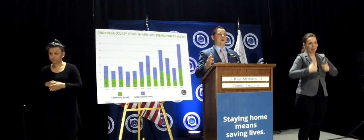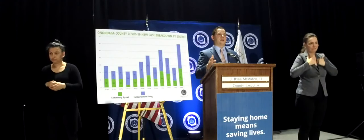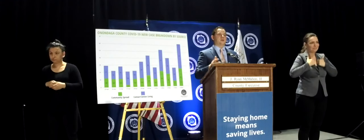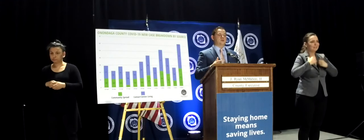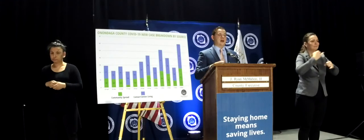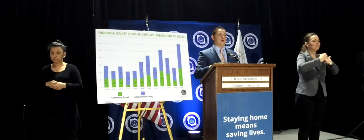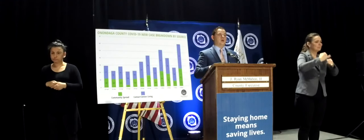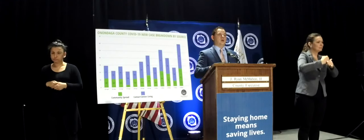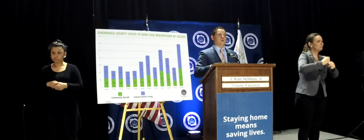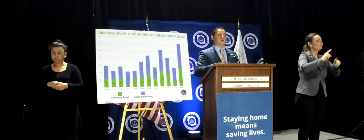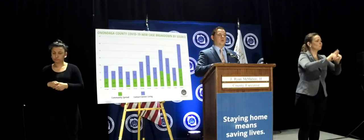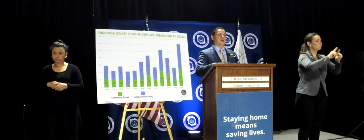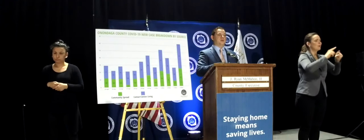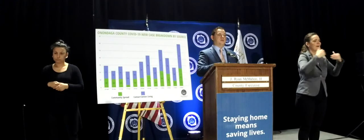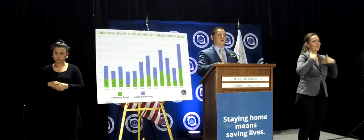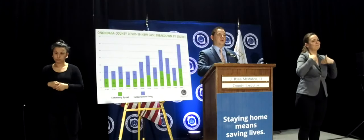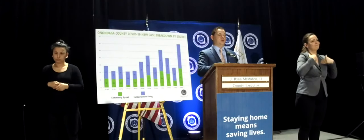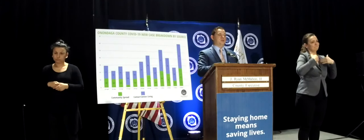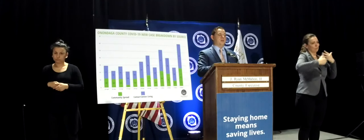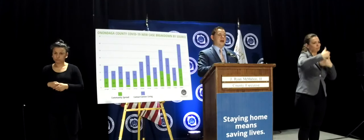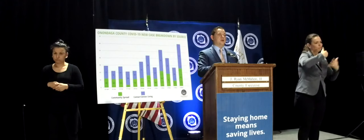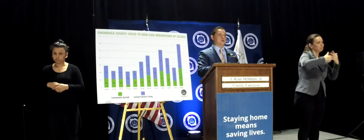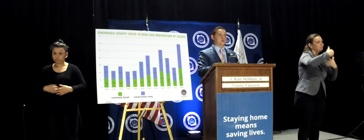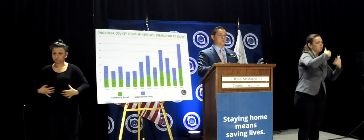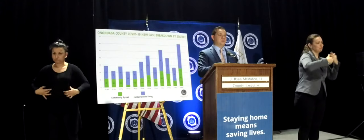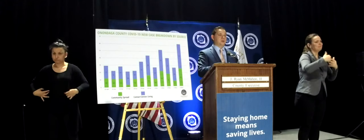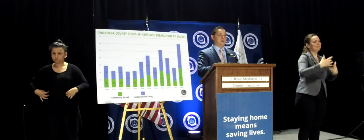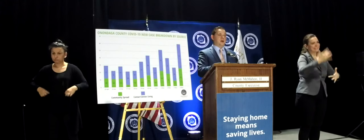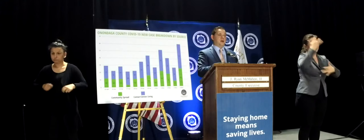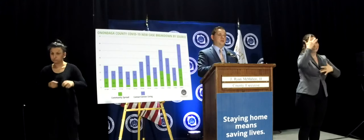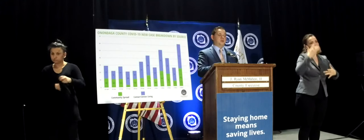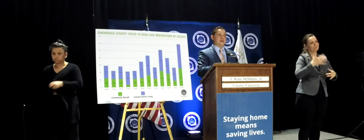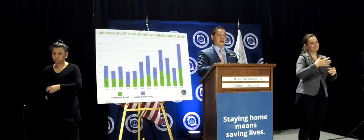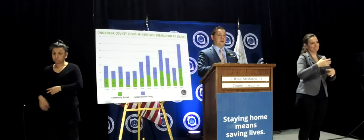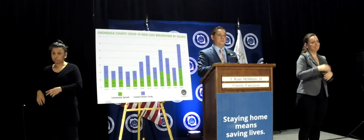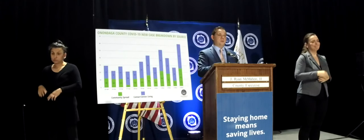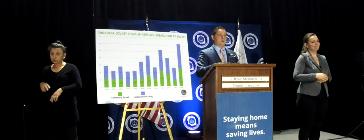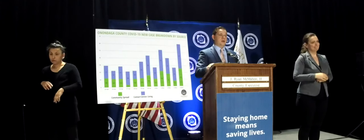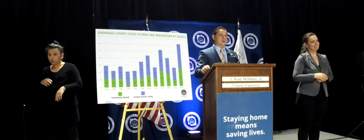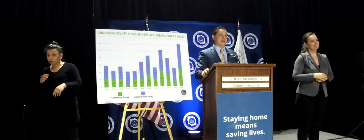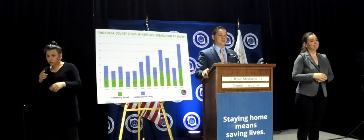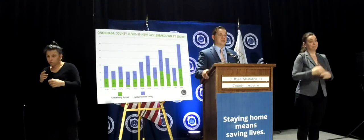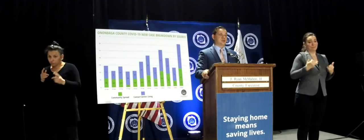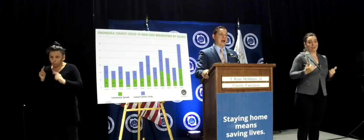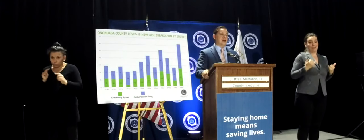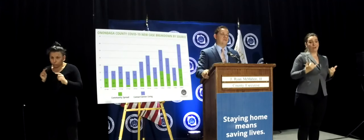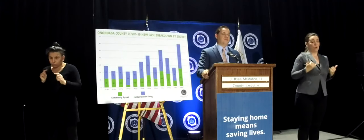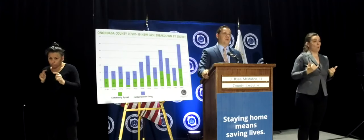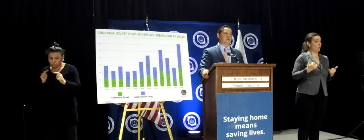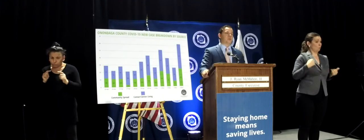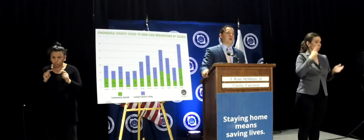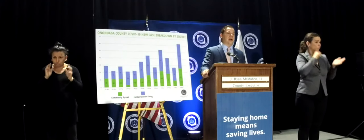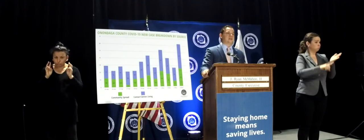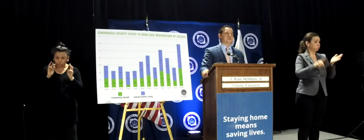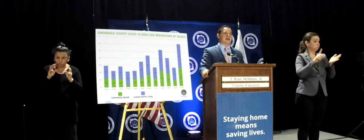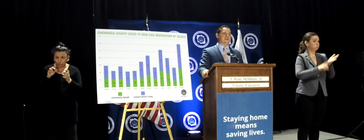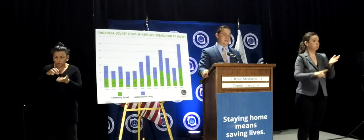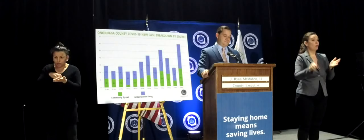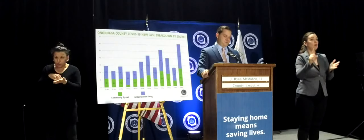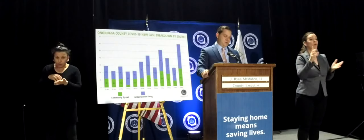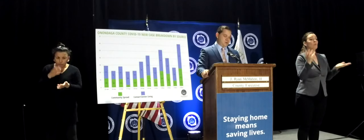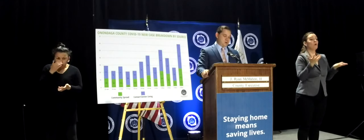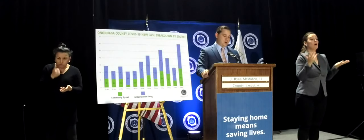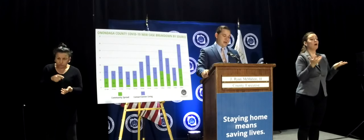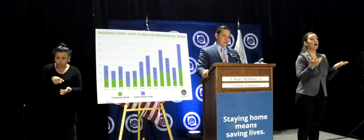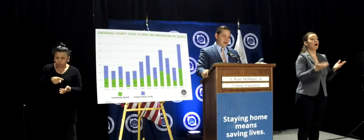is we're breaking those out. We're looking for emerging patterns through the data, and that's going to drive further proactive